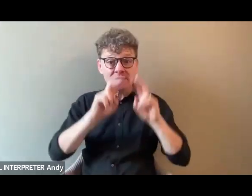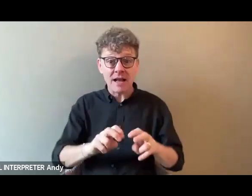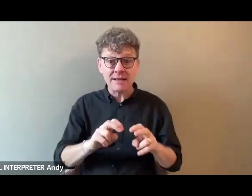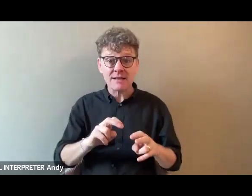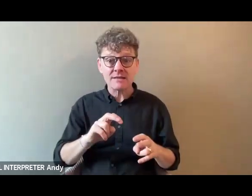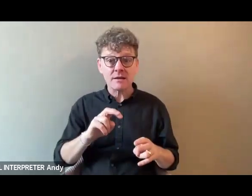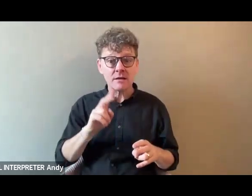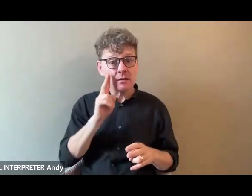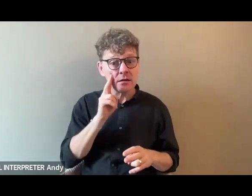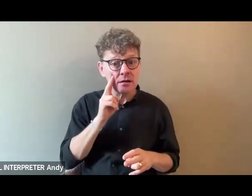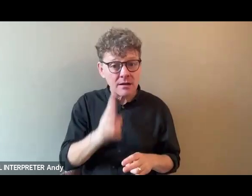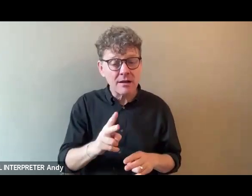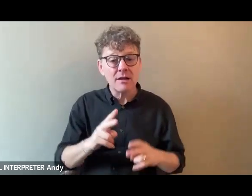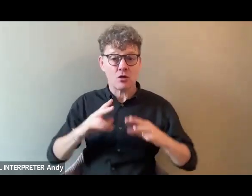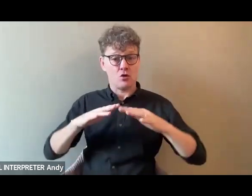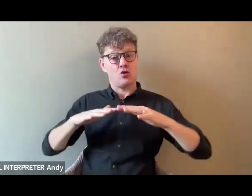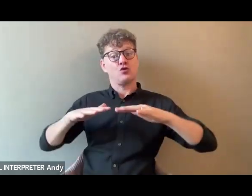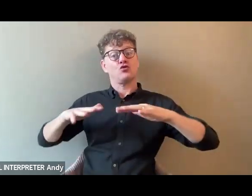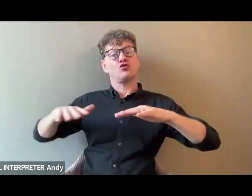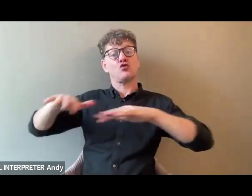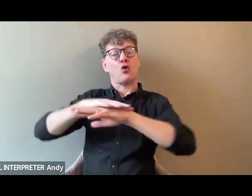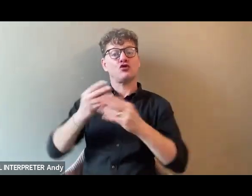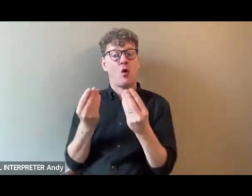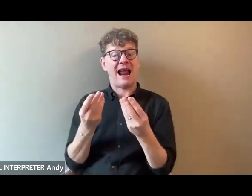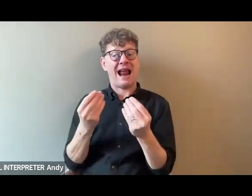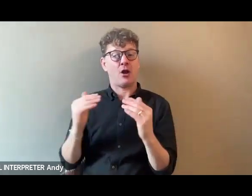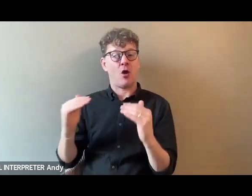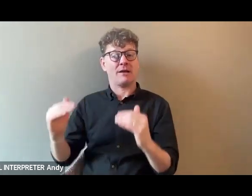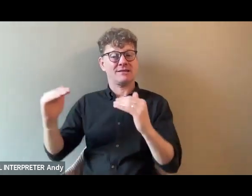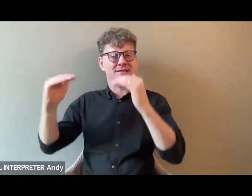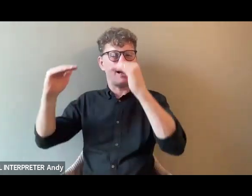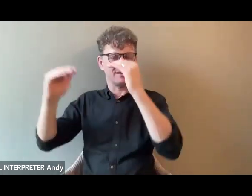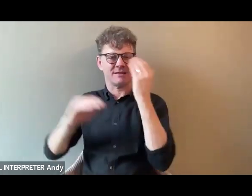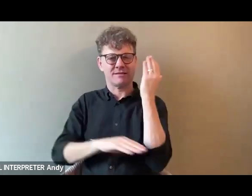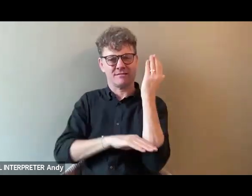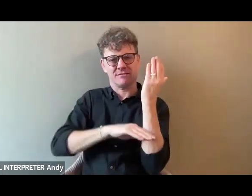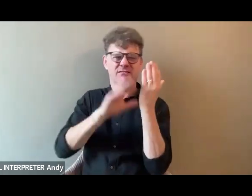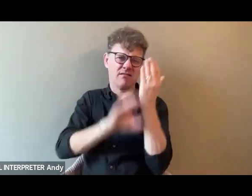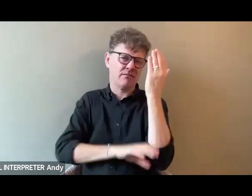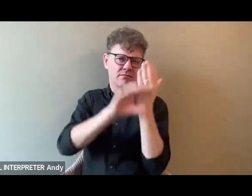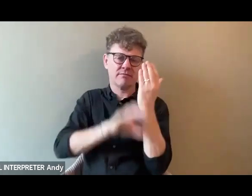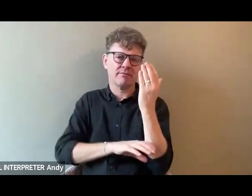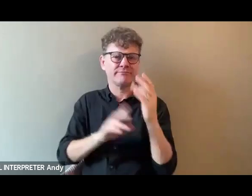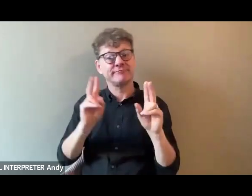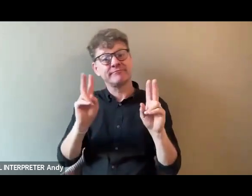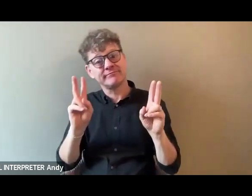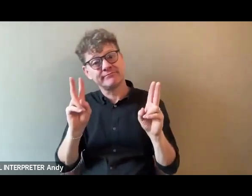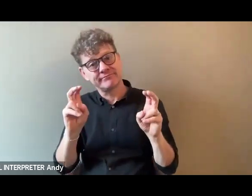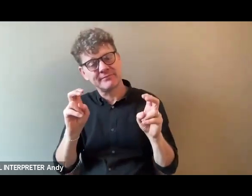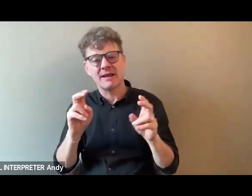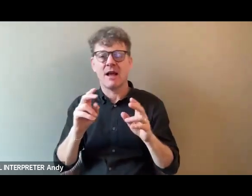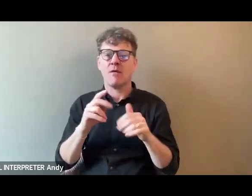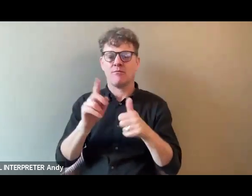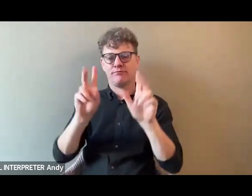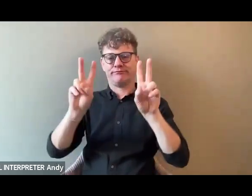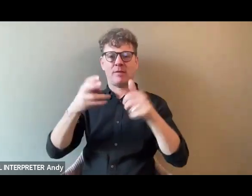issues influenced by socio-economic status? For example, intersecting with the quote-unquote primary